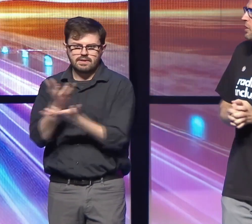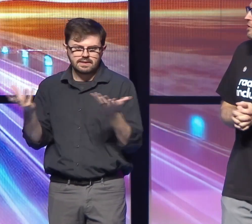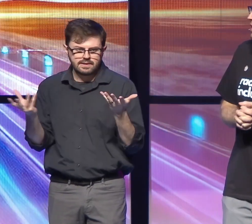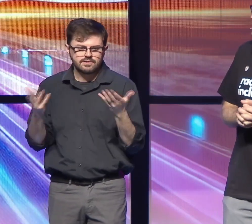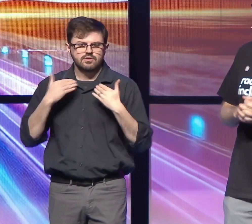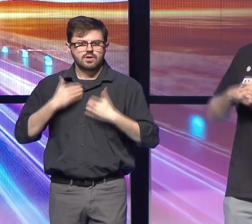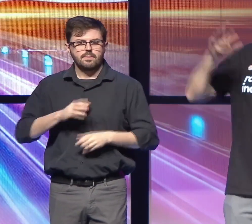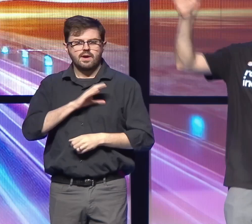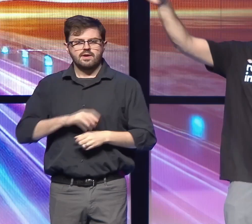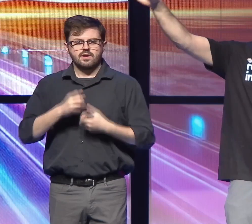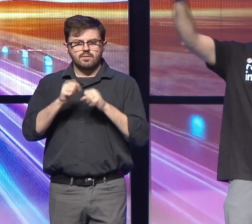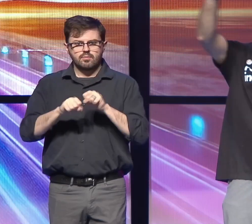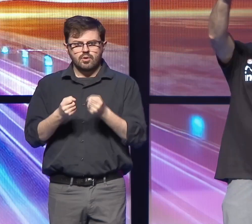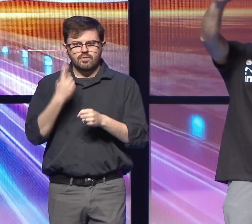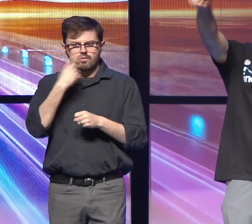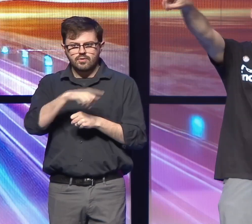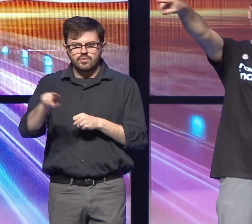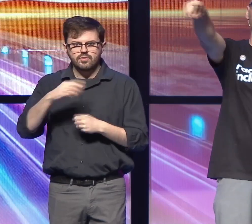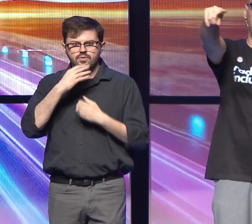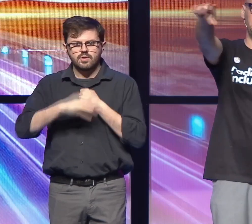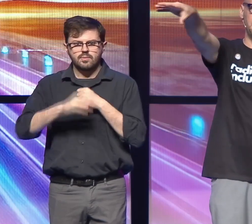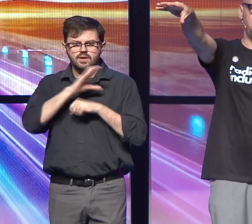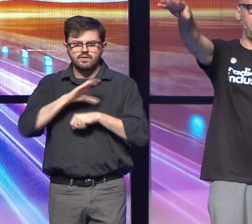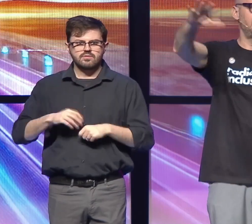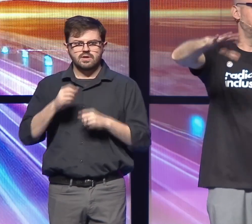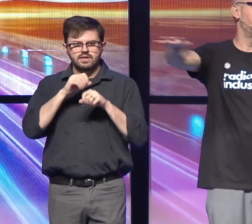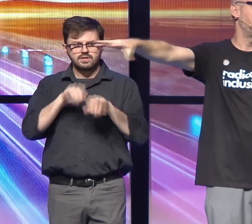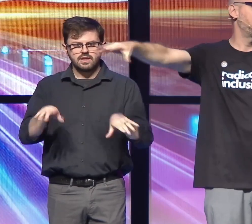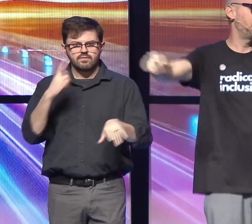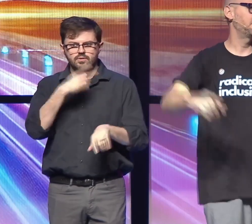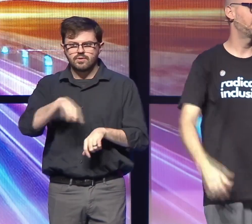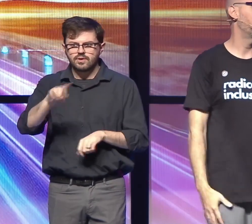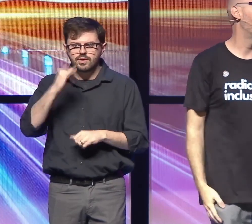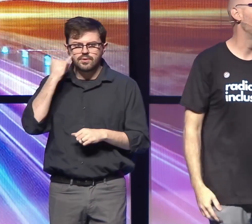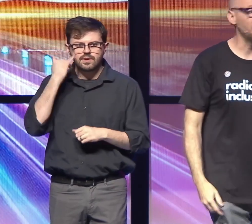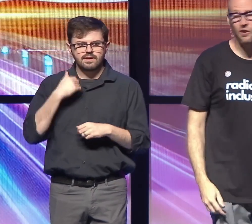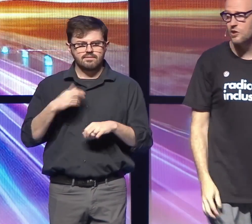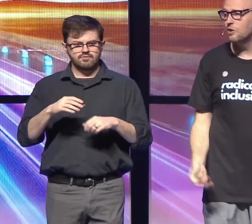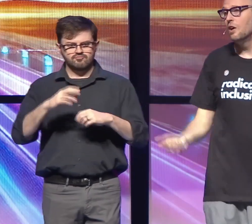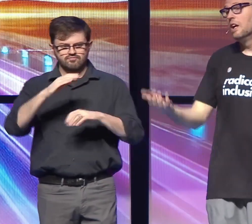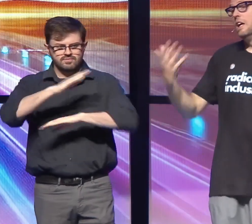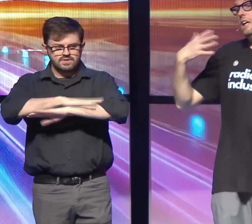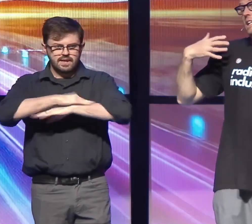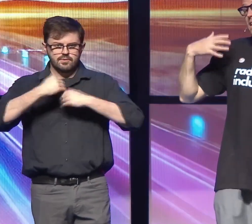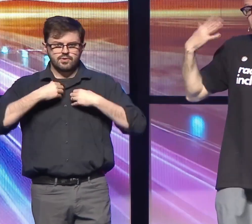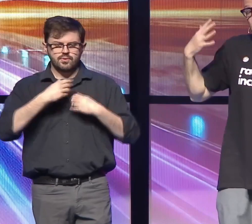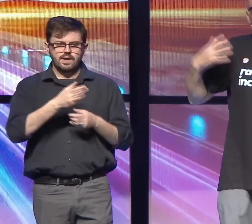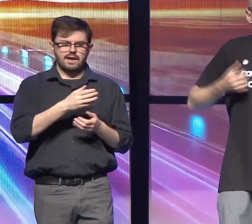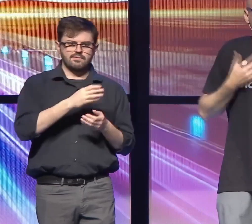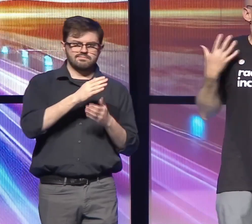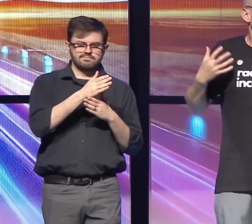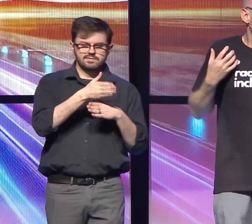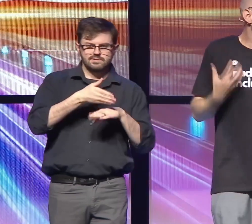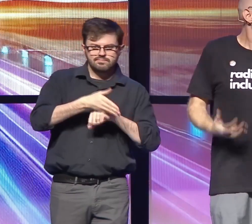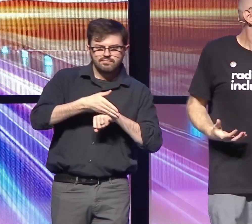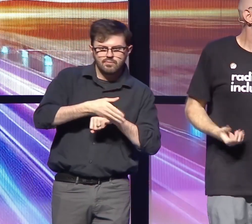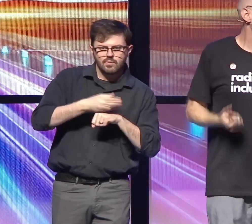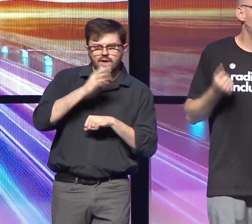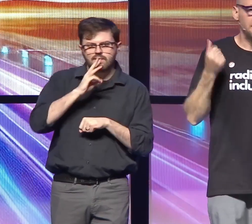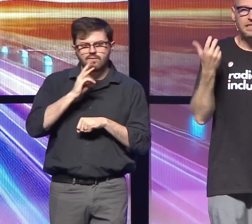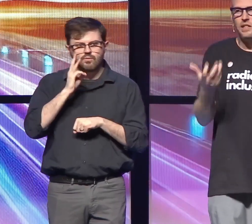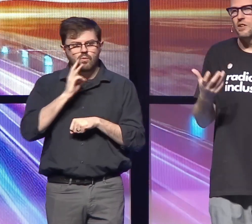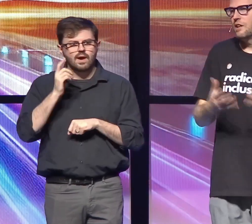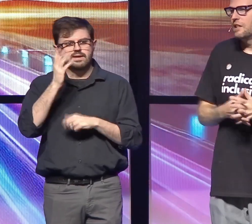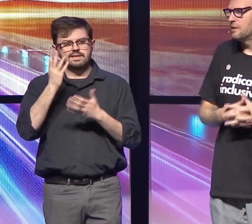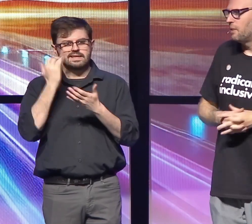for you, the blood of Christ shed for you. If you're in seats or on the bleachers, there's tables in the back. If you're at your tables, they're there. I would encourage you to sing this song, absorb it, listen to